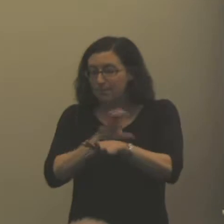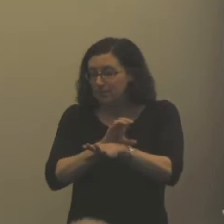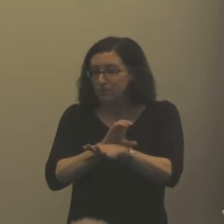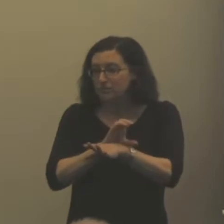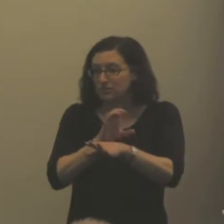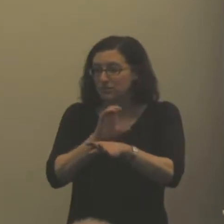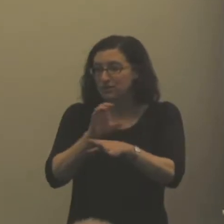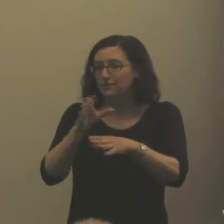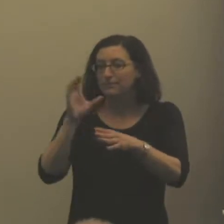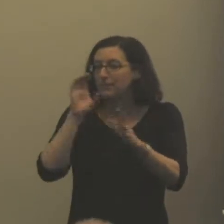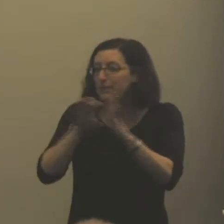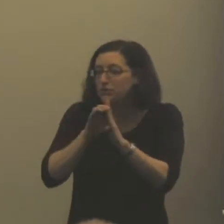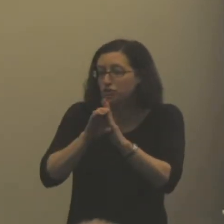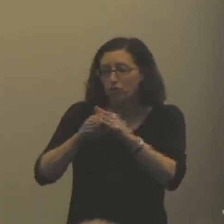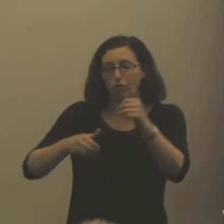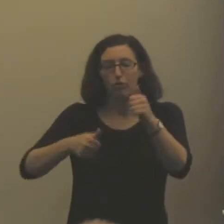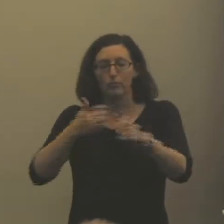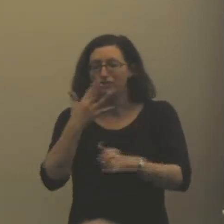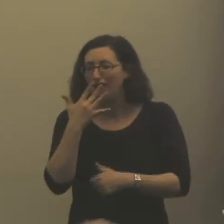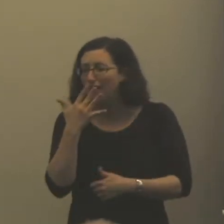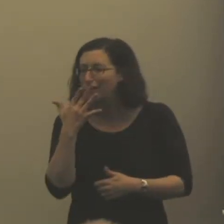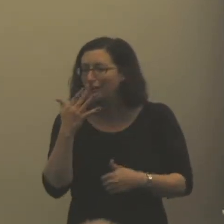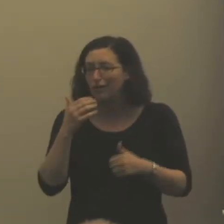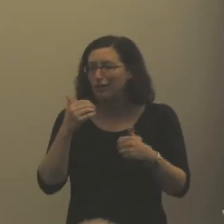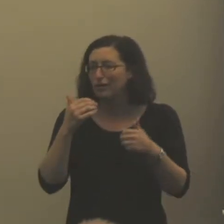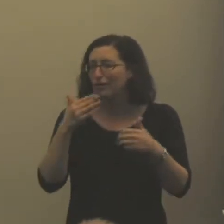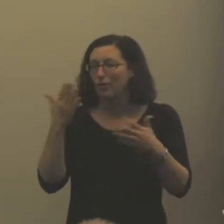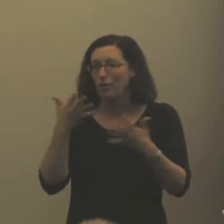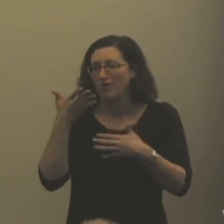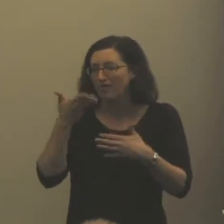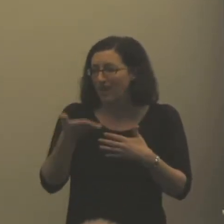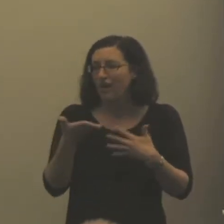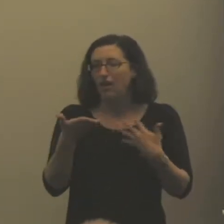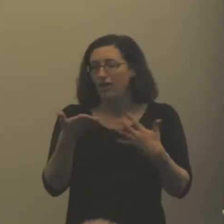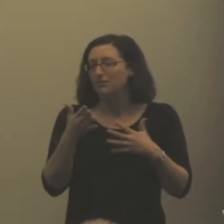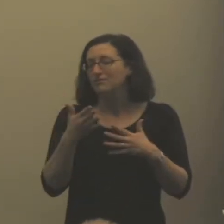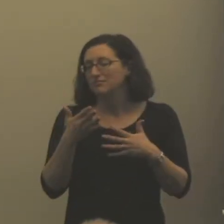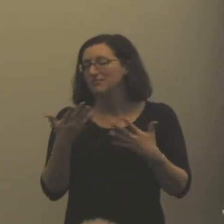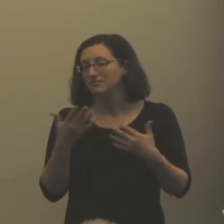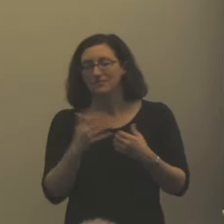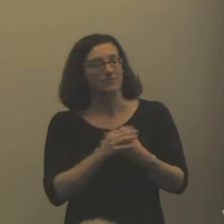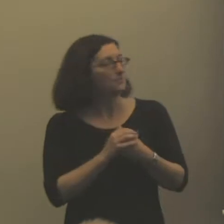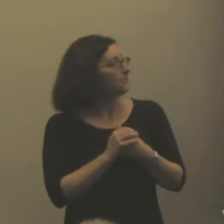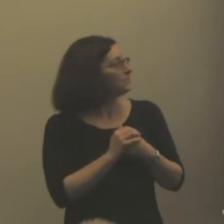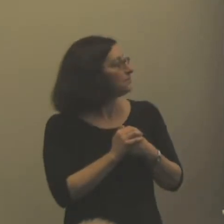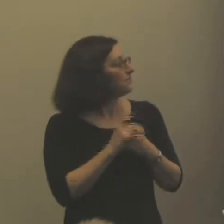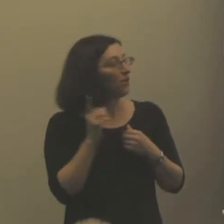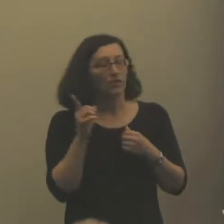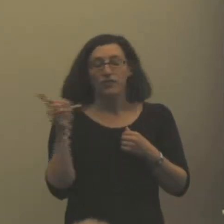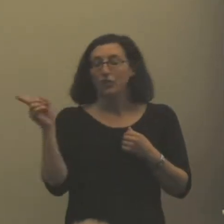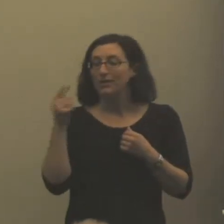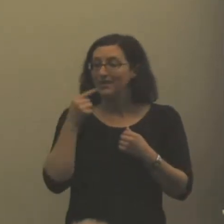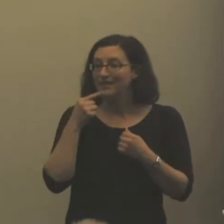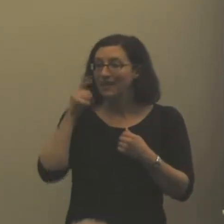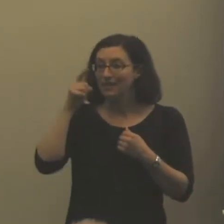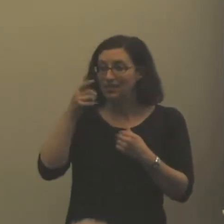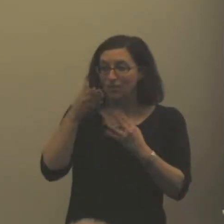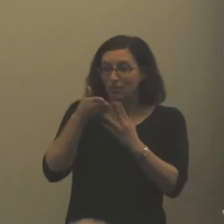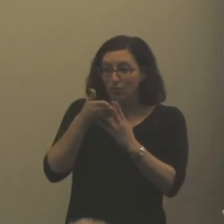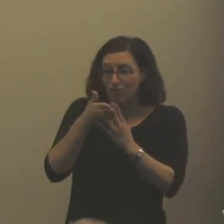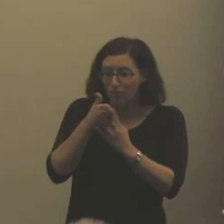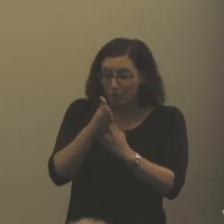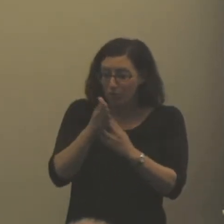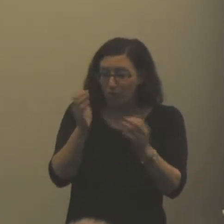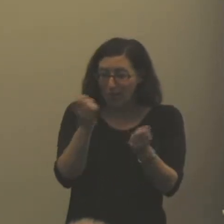graphic /nav _ home on. So this is the first one is for the home page, right? So, but I have to wait through all that other stuff before I hear that it's home. The next